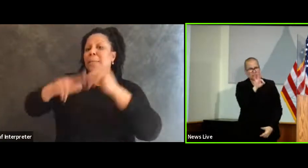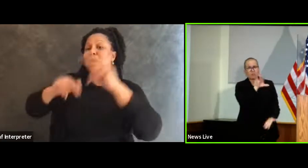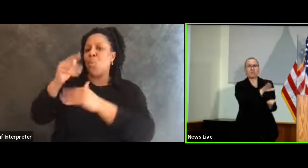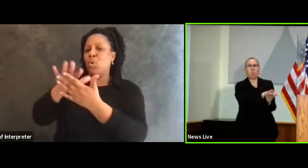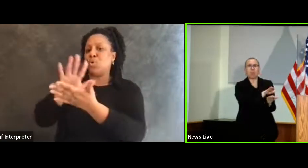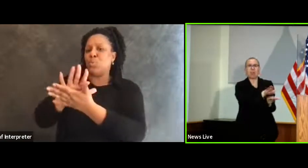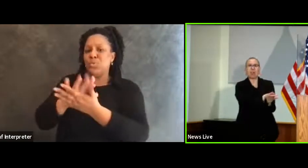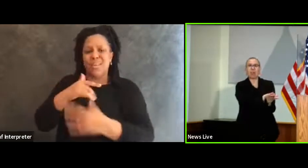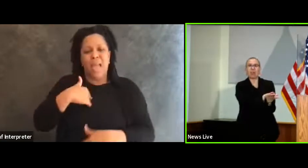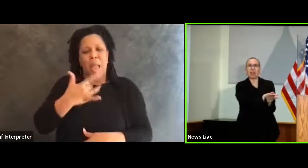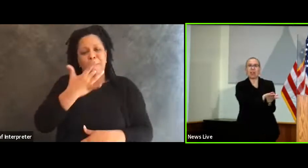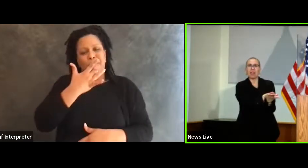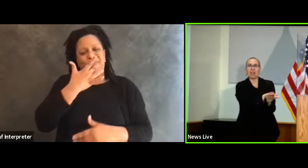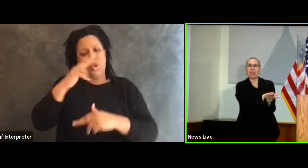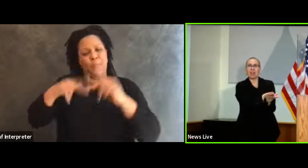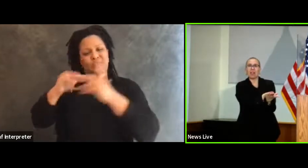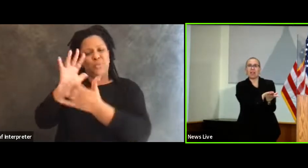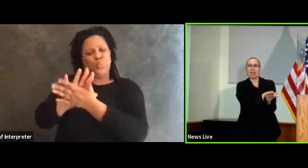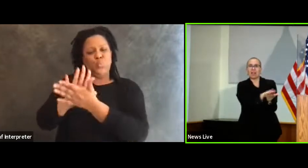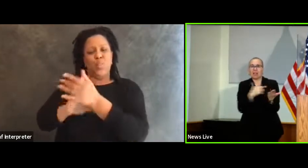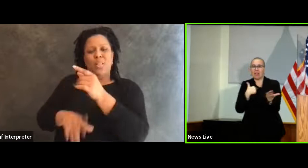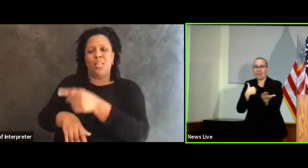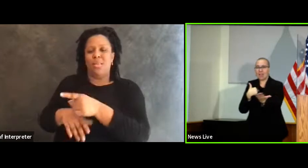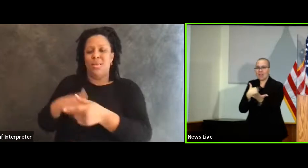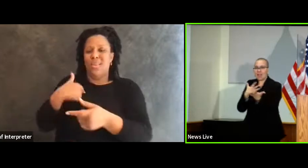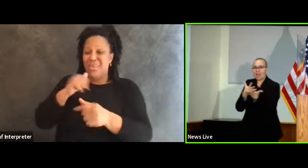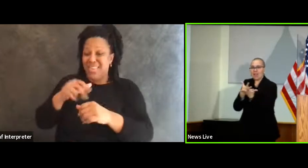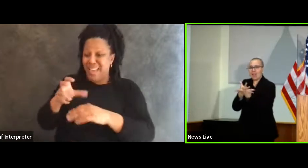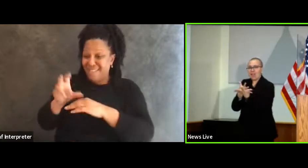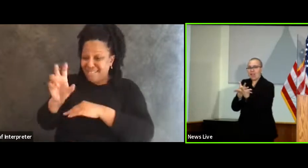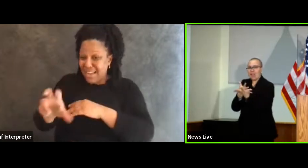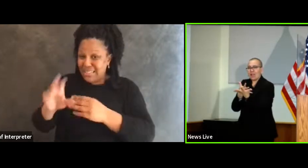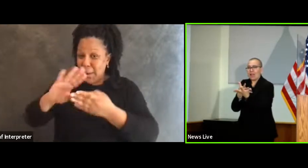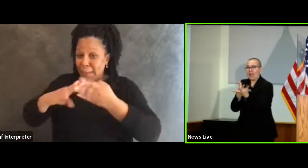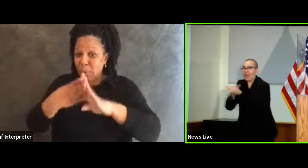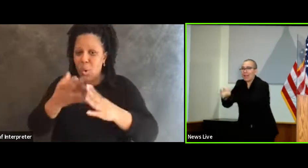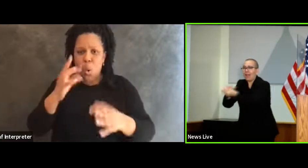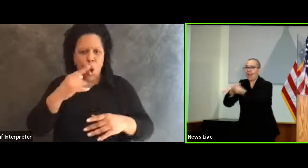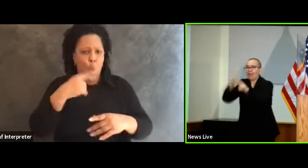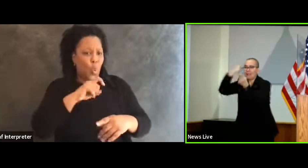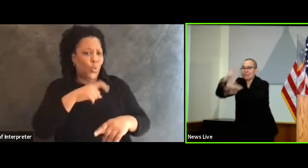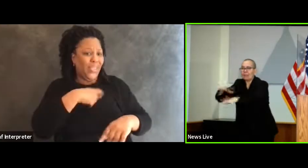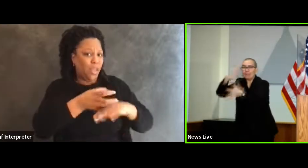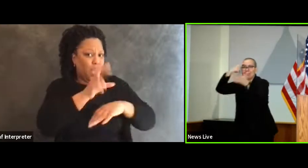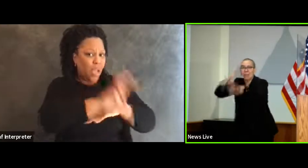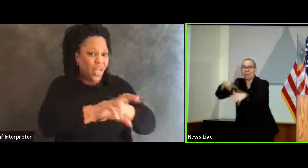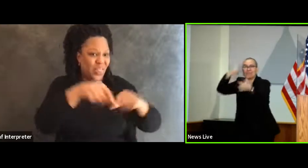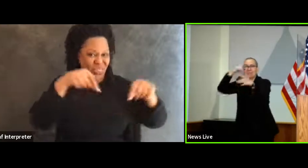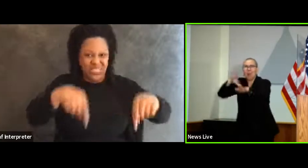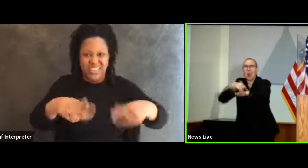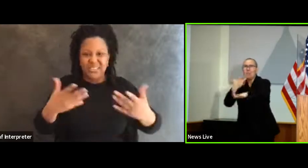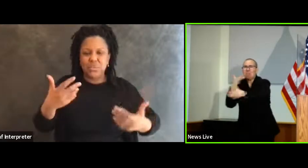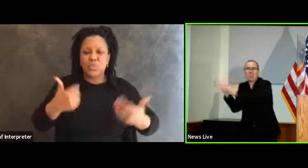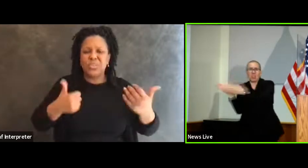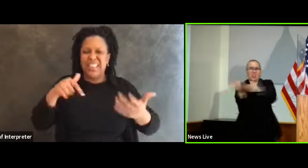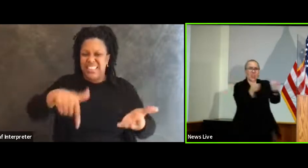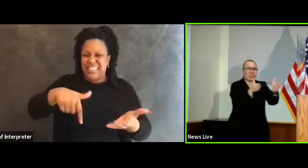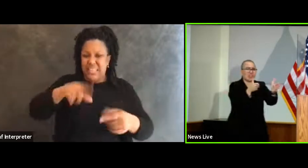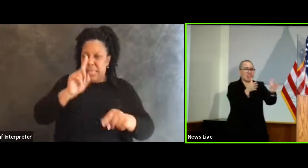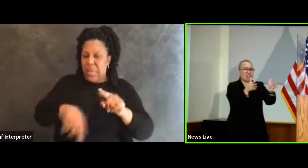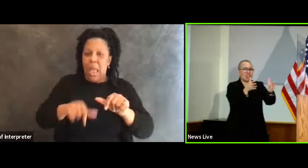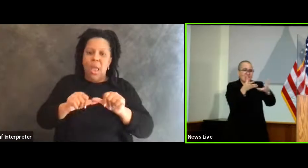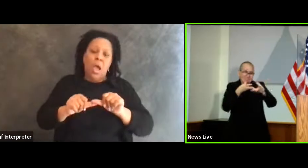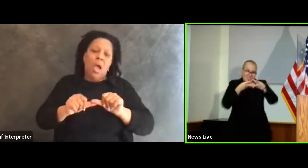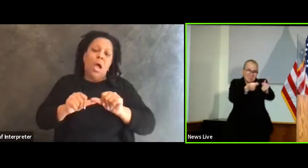community, or we can spend money on this end. It can't go on. The hellish situation of asking these legislators to